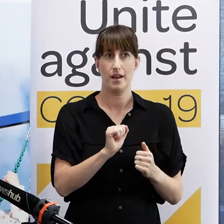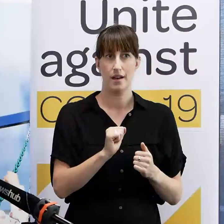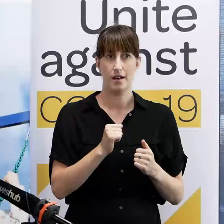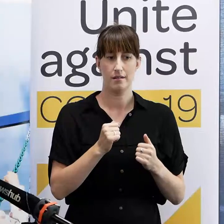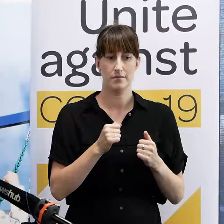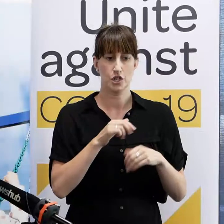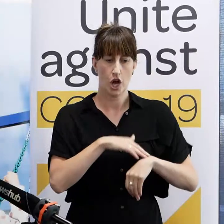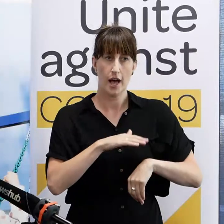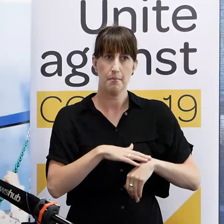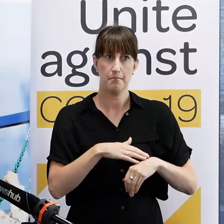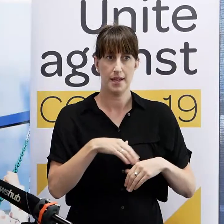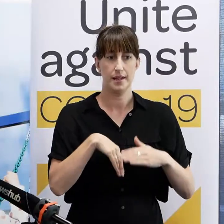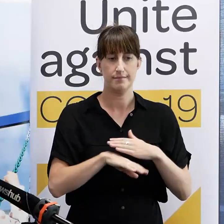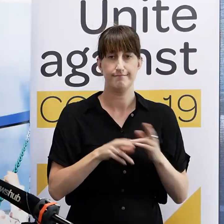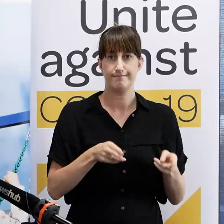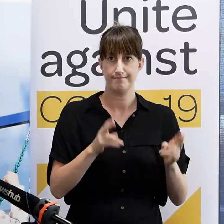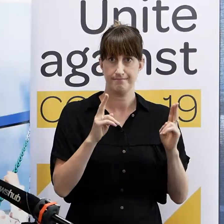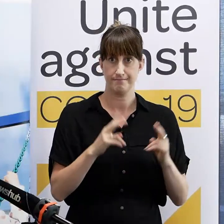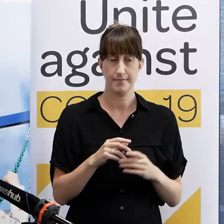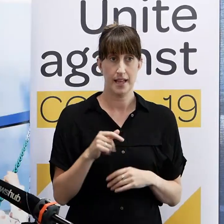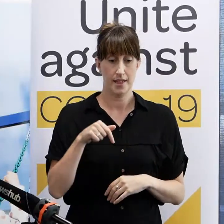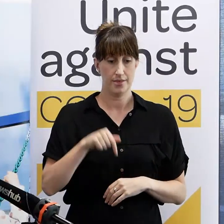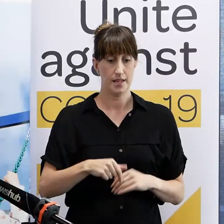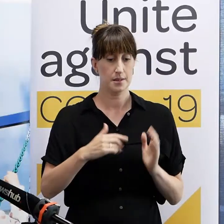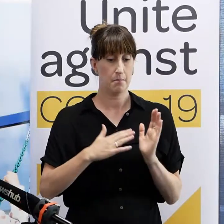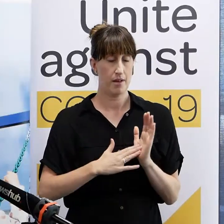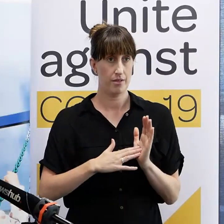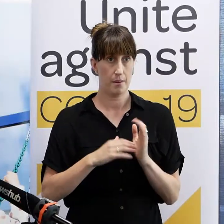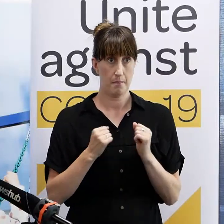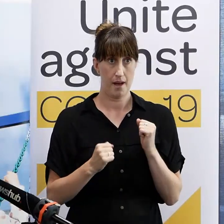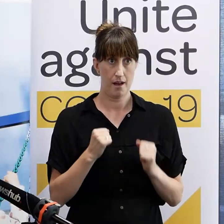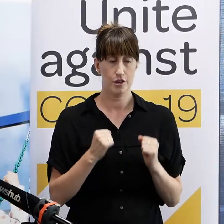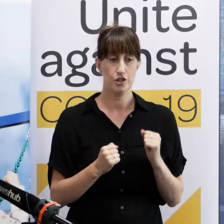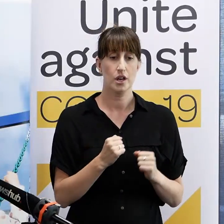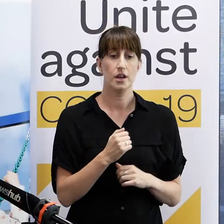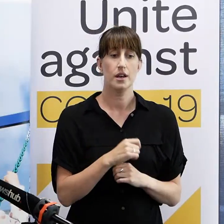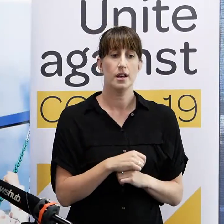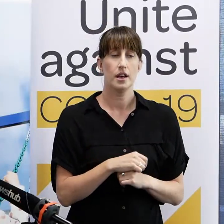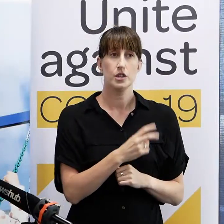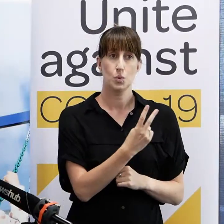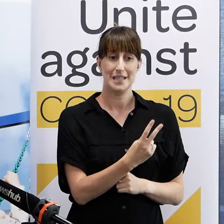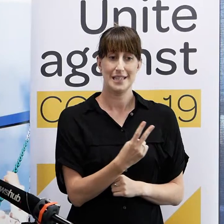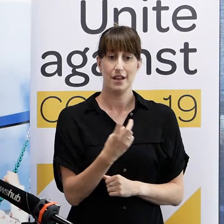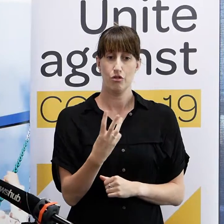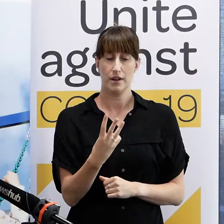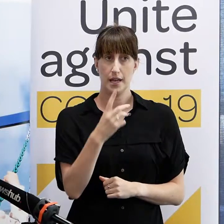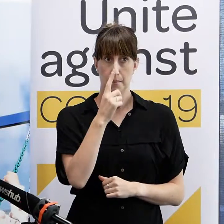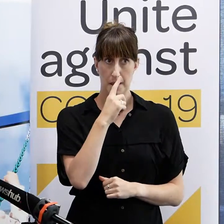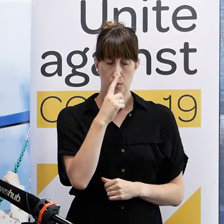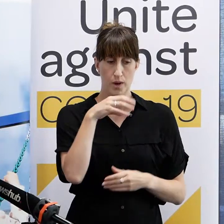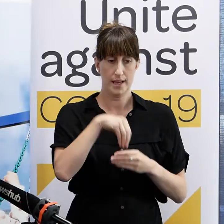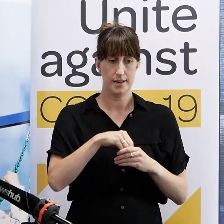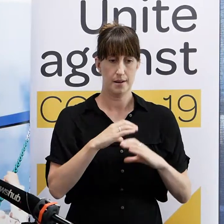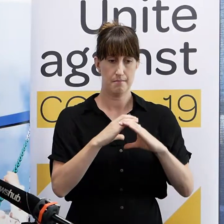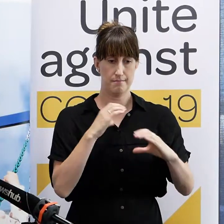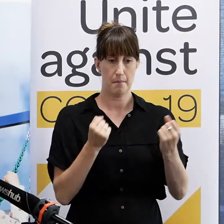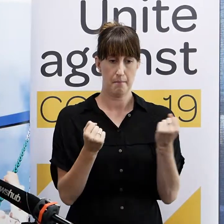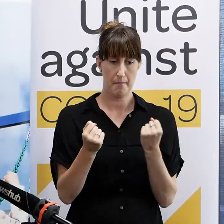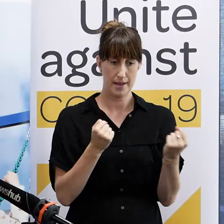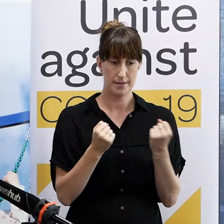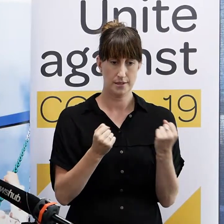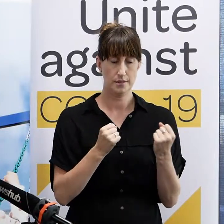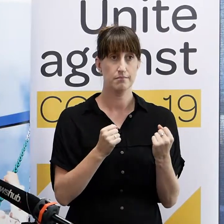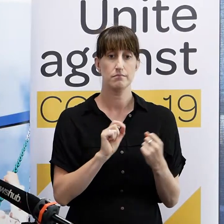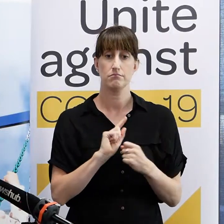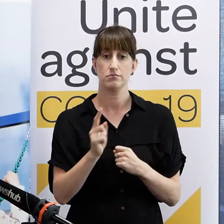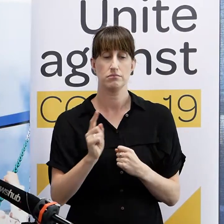month, 23 people were bused to 2 managed isolation walks, which is a now known positive case participated in. On the